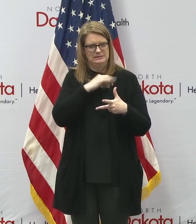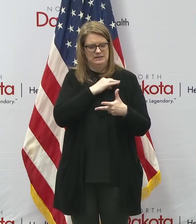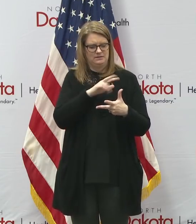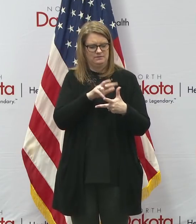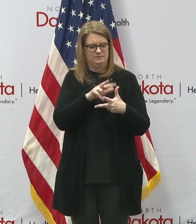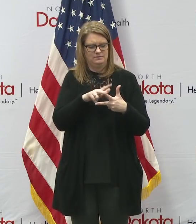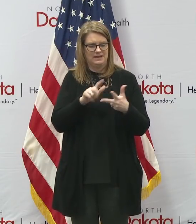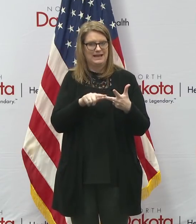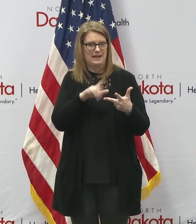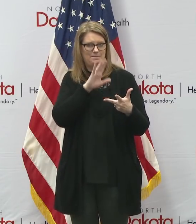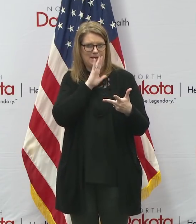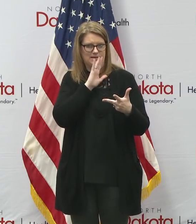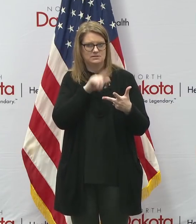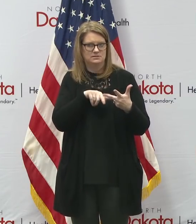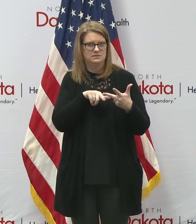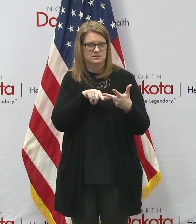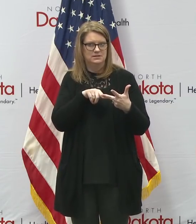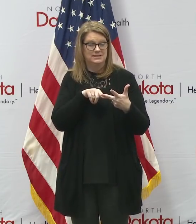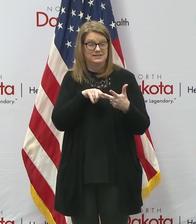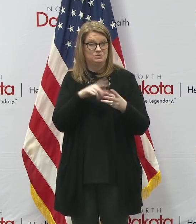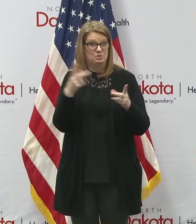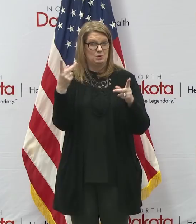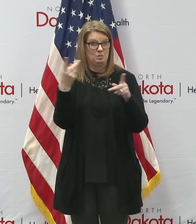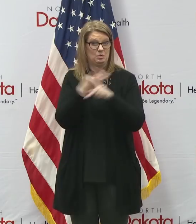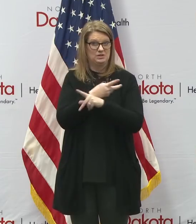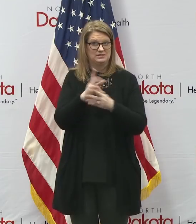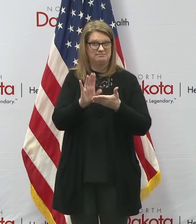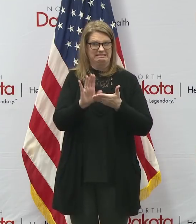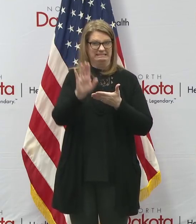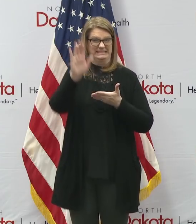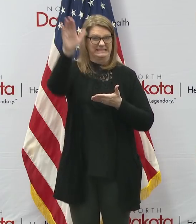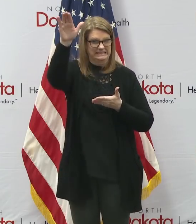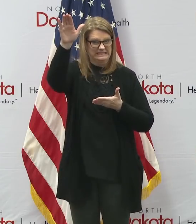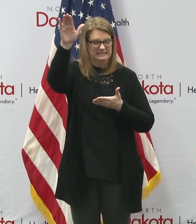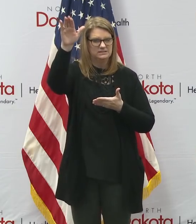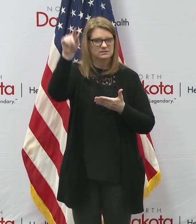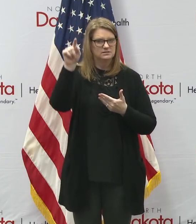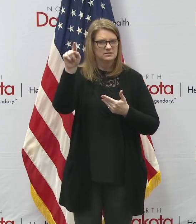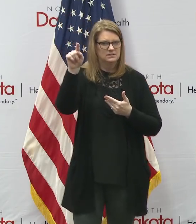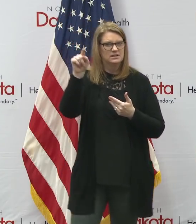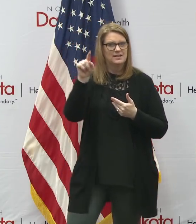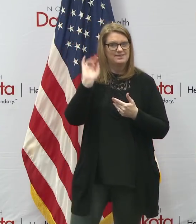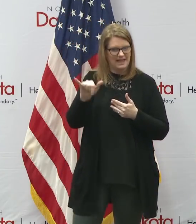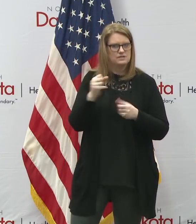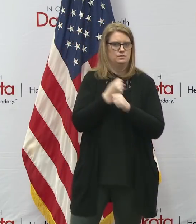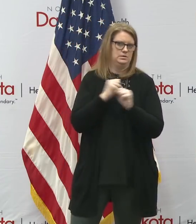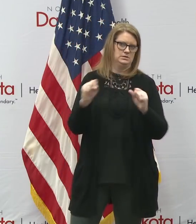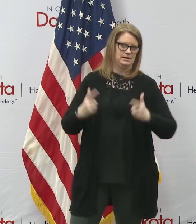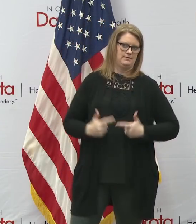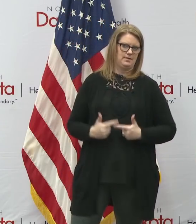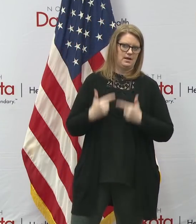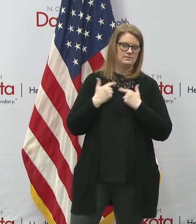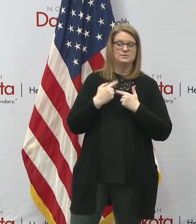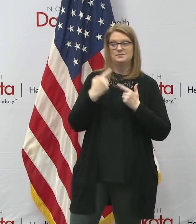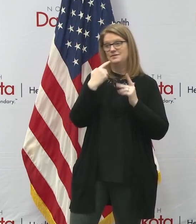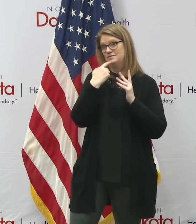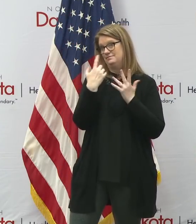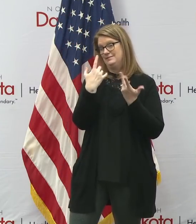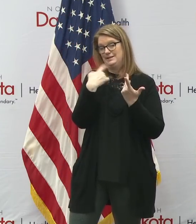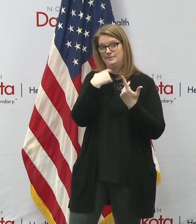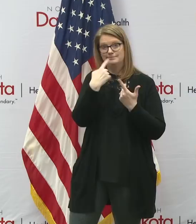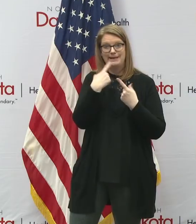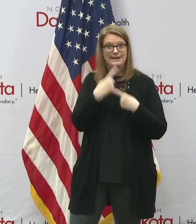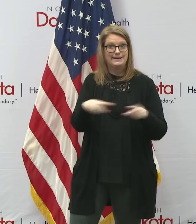staff to reach the worst case scenario peaks, then that's when we're going to actually save lives. As we've said before, that if